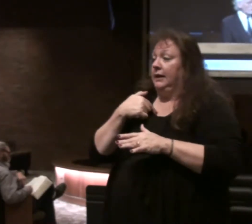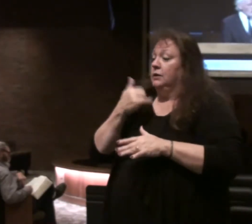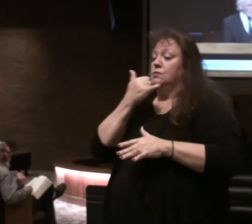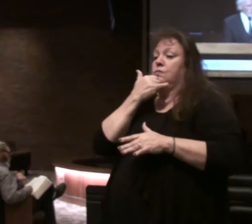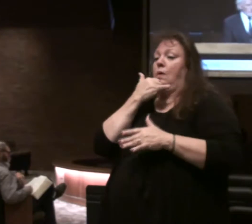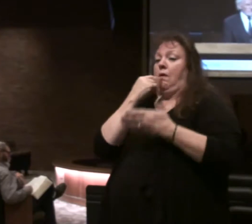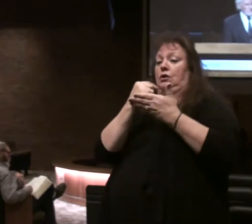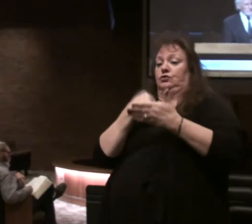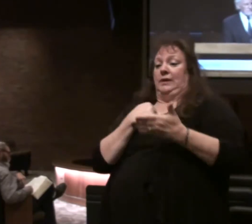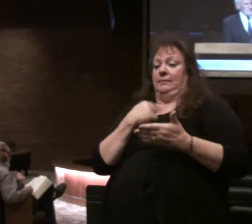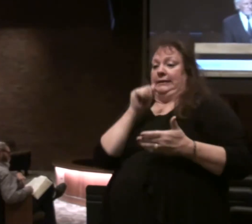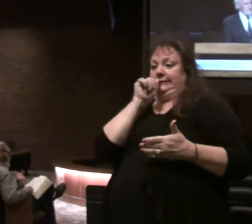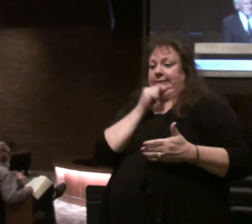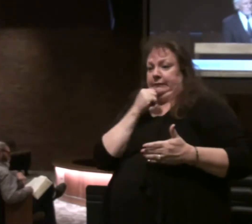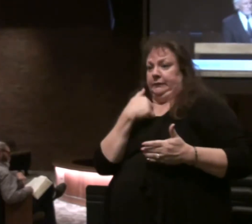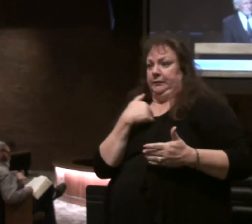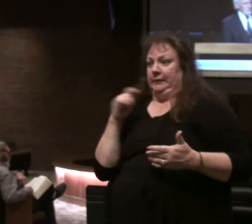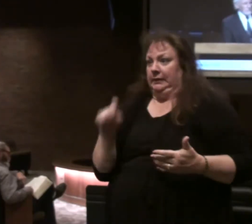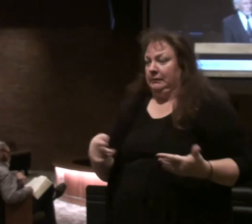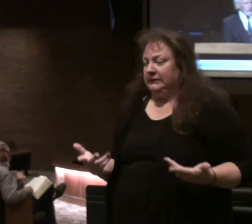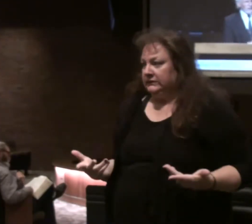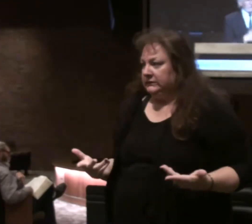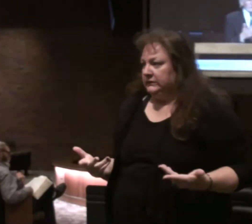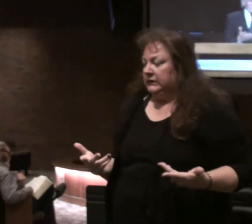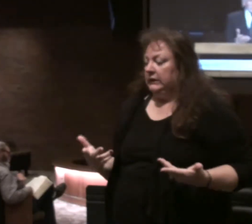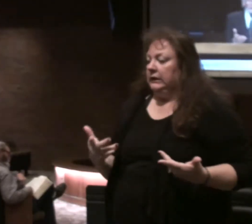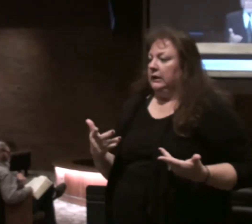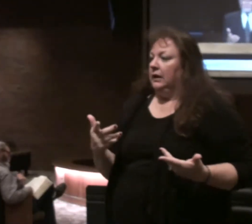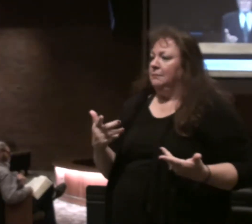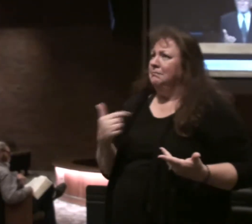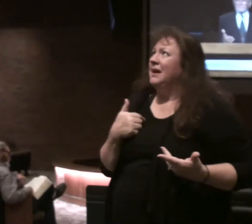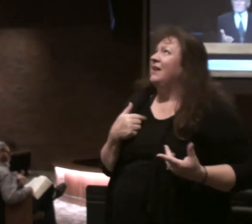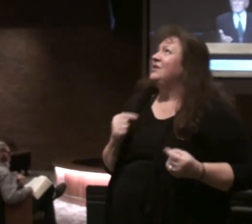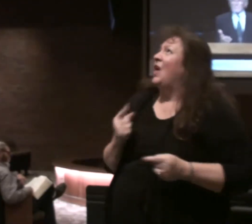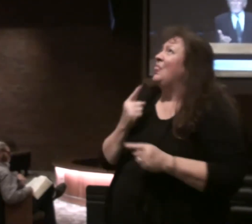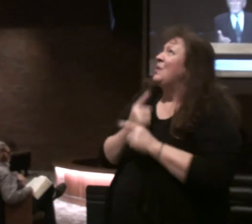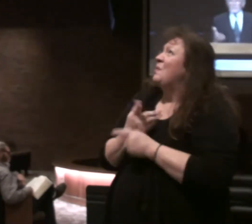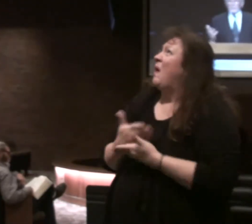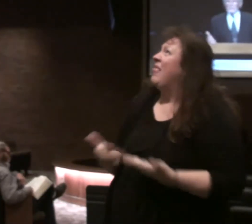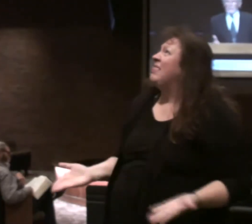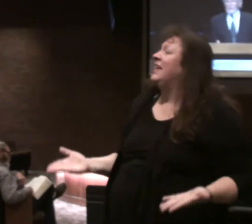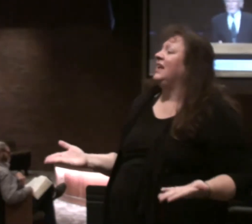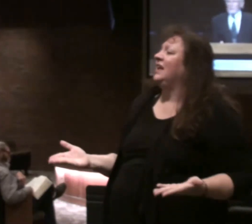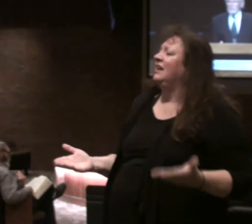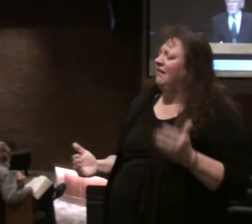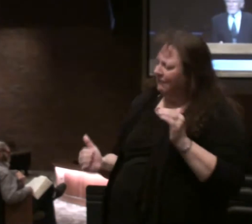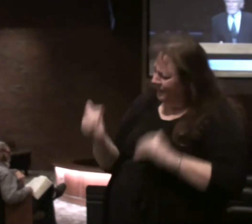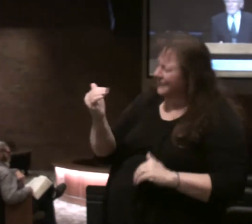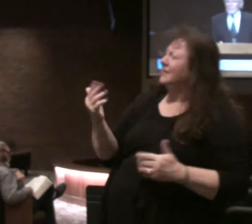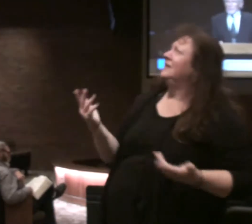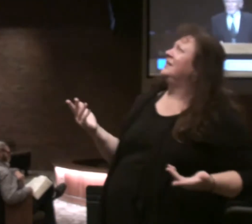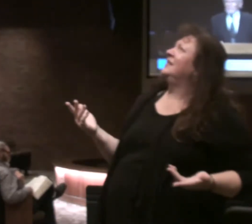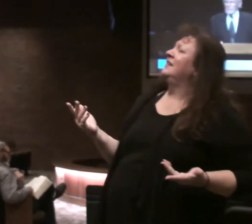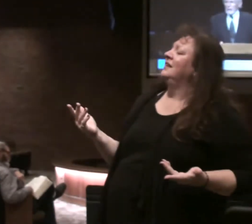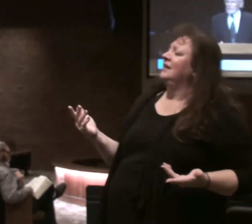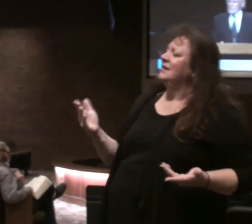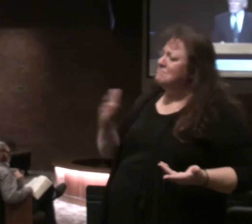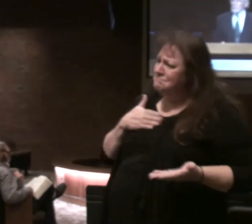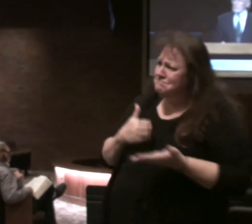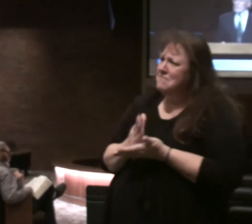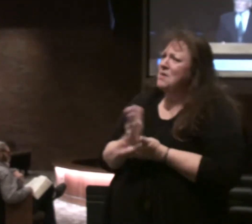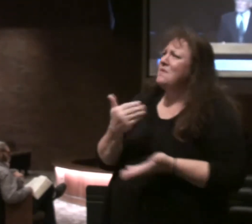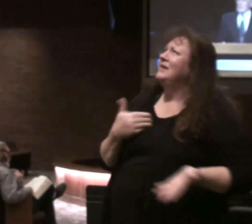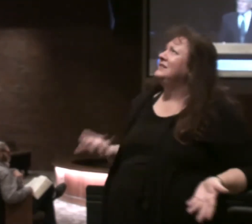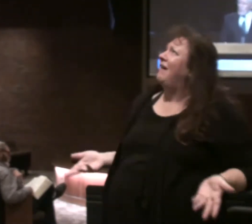that I suffer when I've done what's right. You say it's unfair. I have my